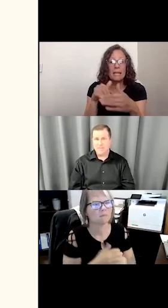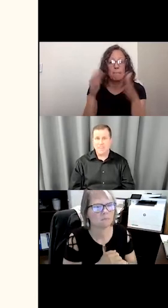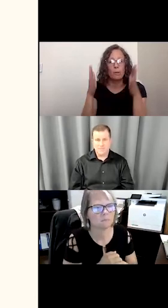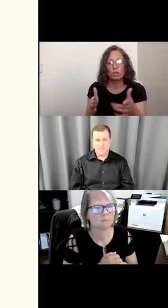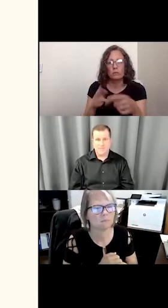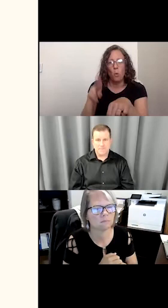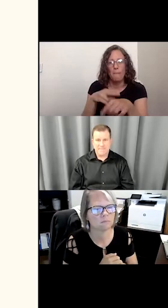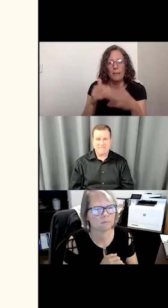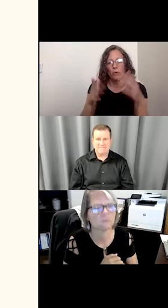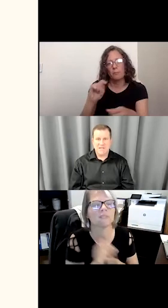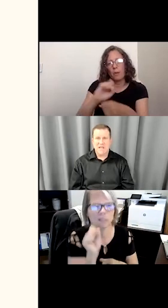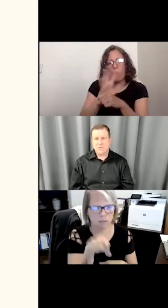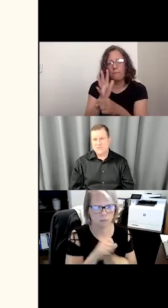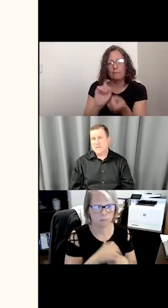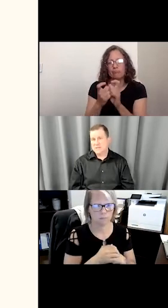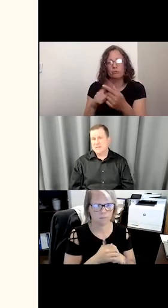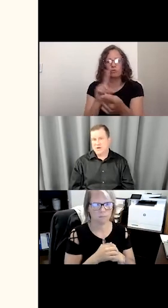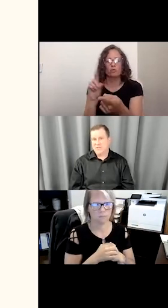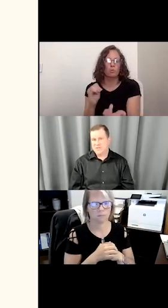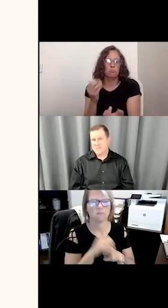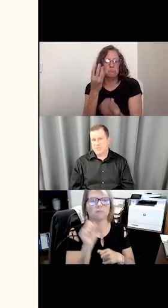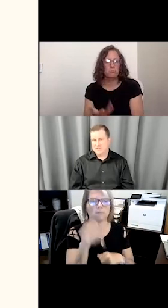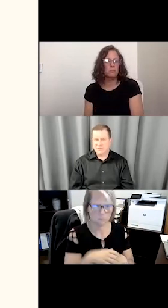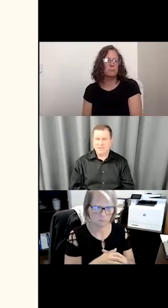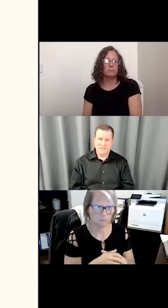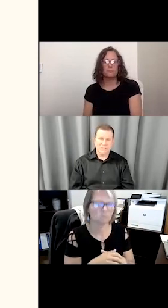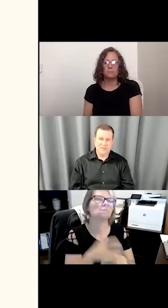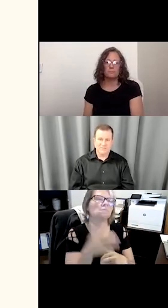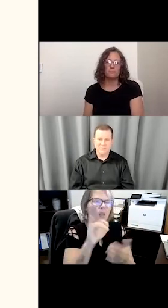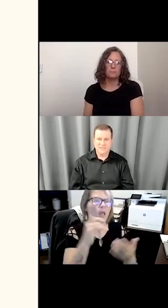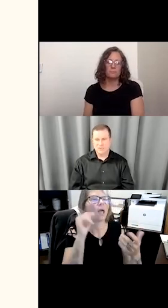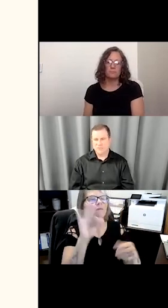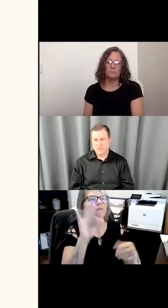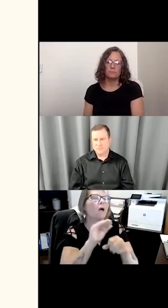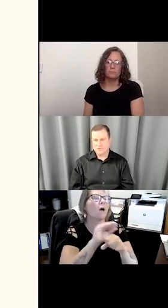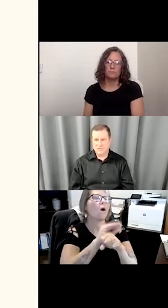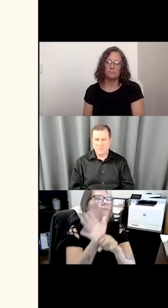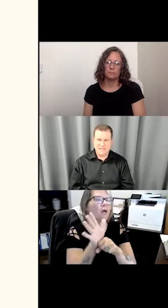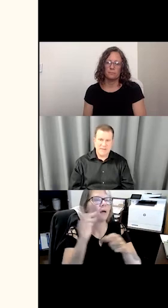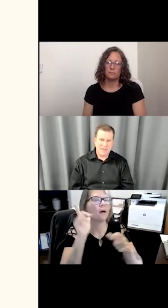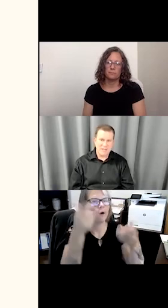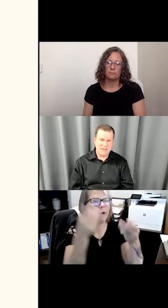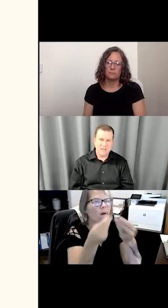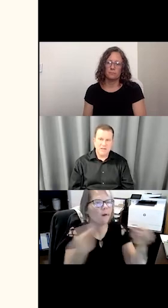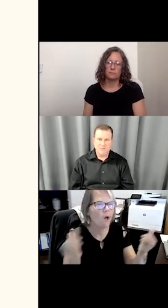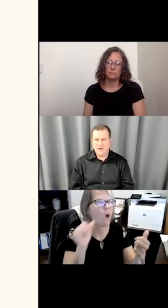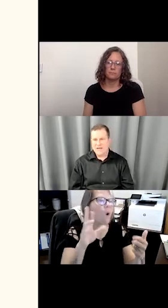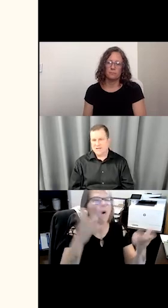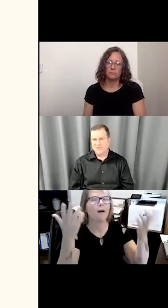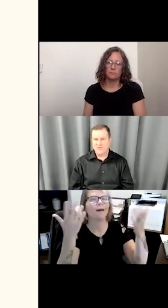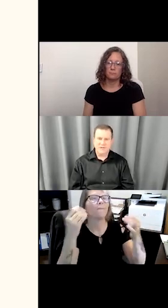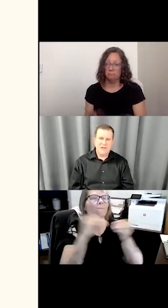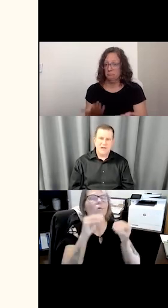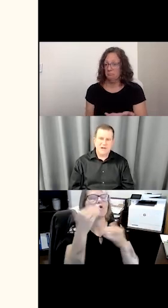Zoom. And typically they offer them in person, but lately it's been via Zoom due to the pandemic,